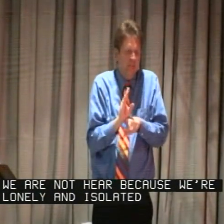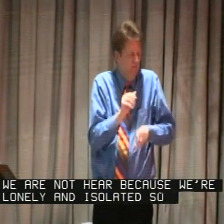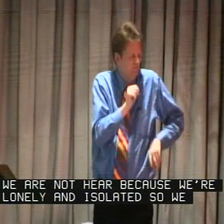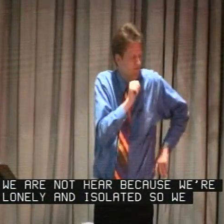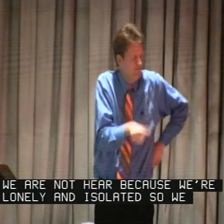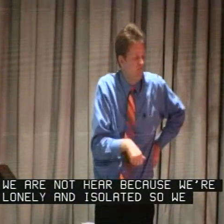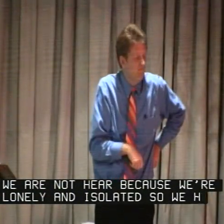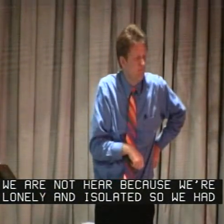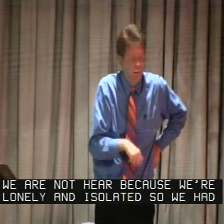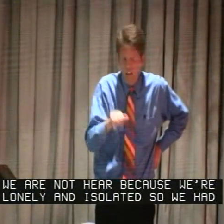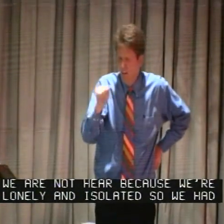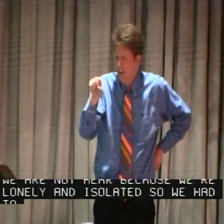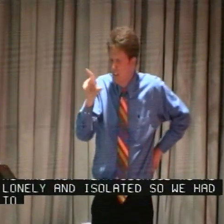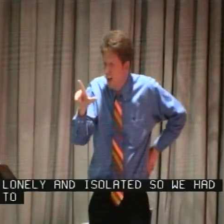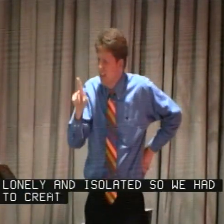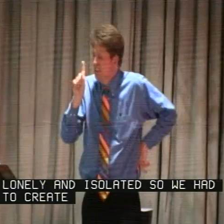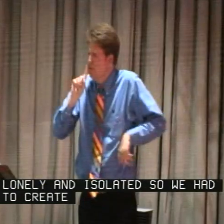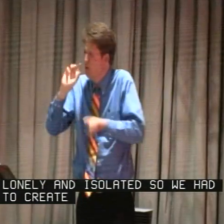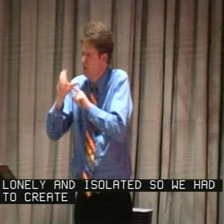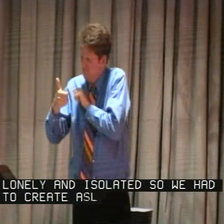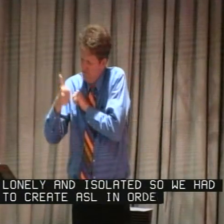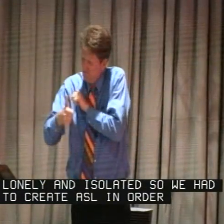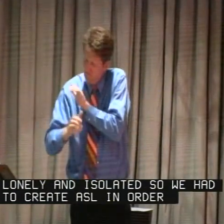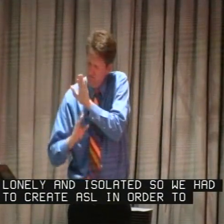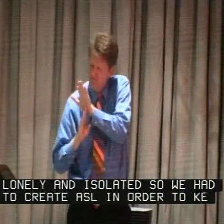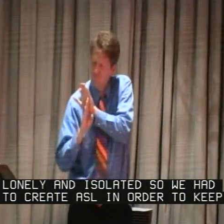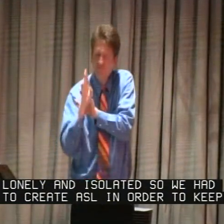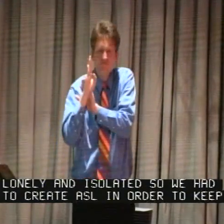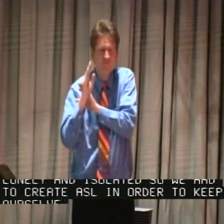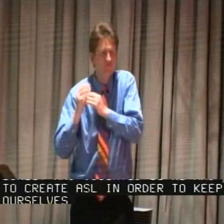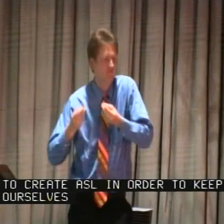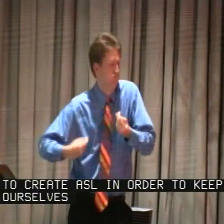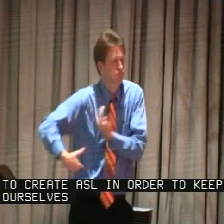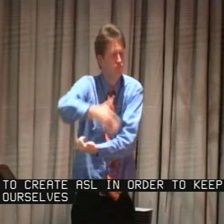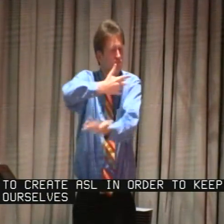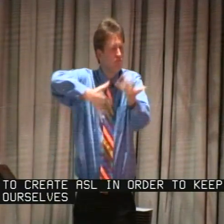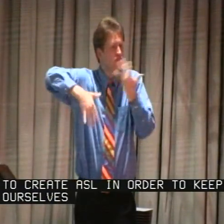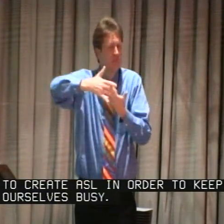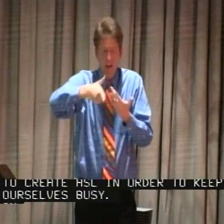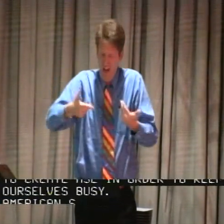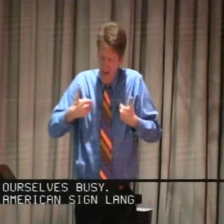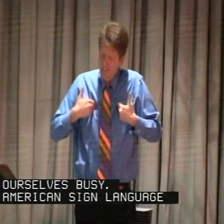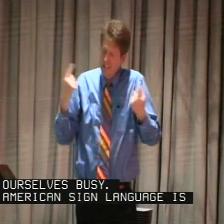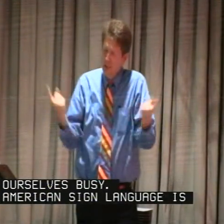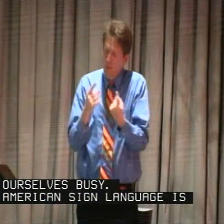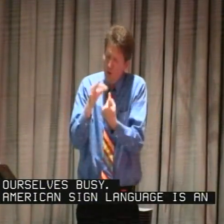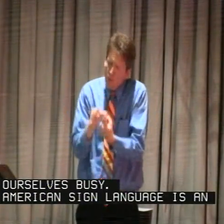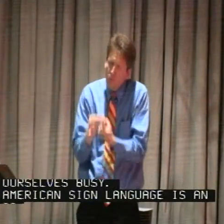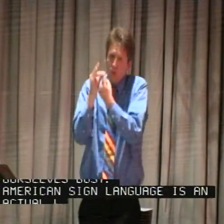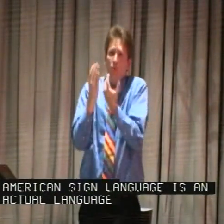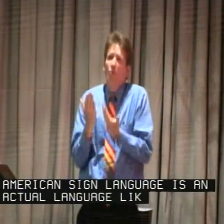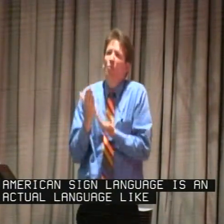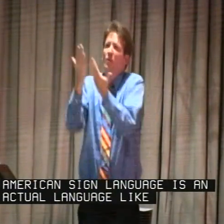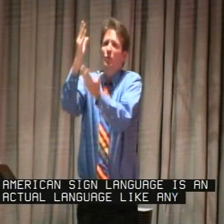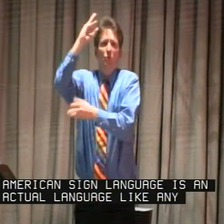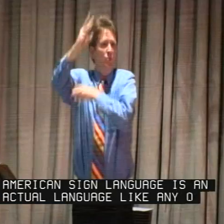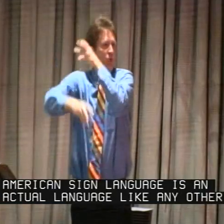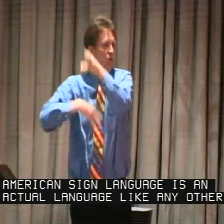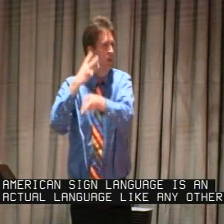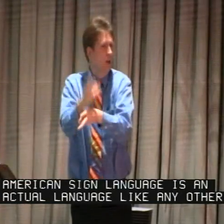in order to keep ourselves busy. American Sign Language is an actual language like any other language, and it is a unique